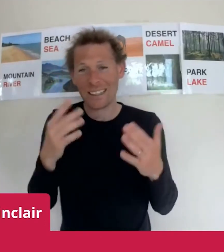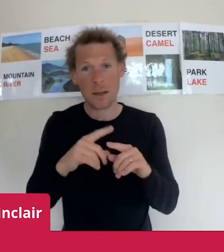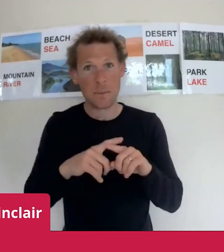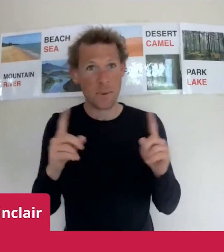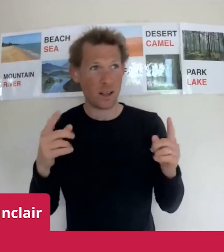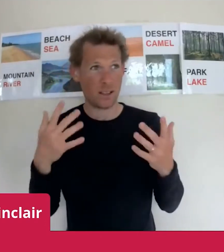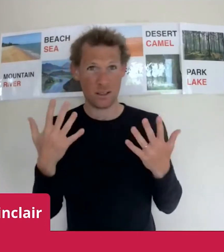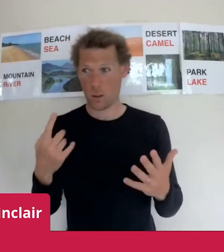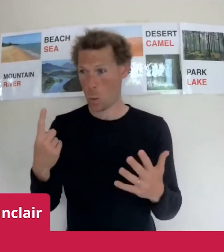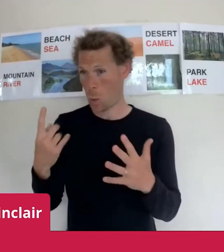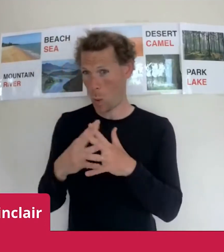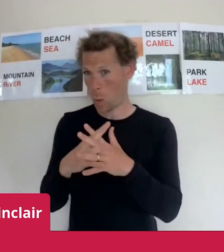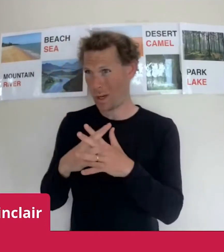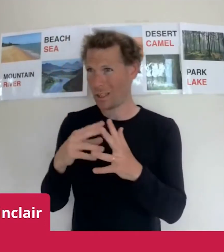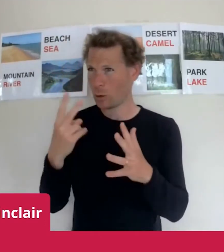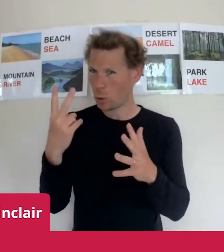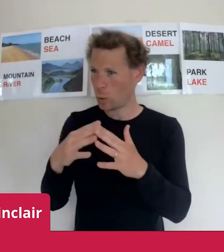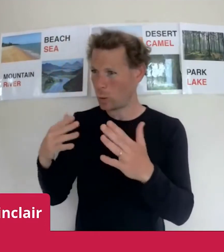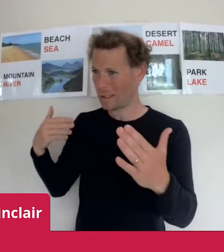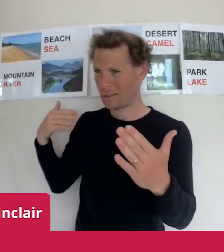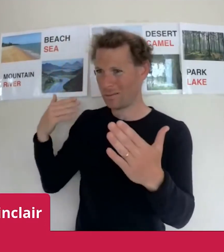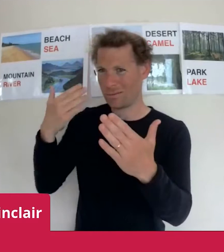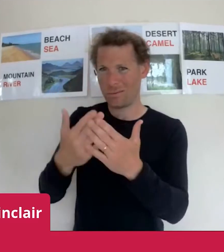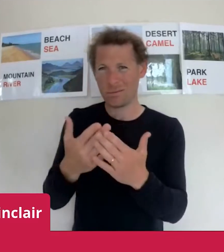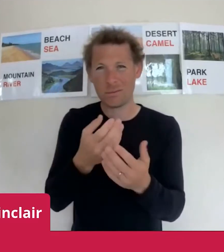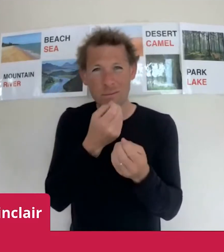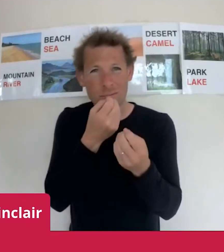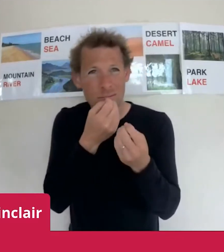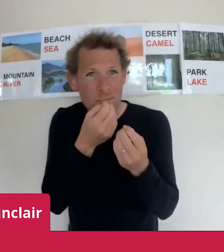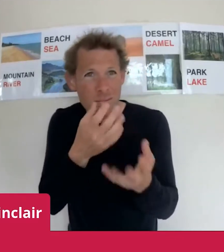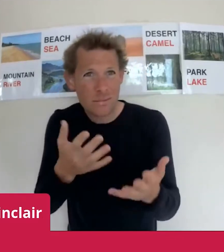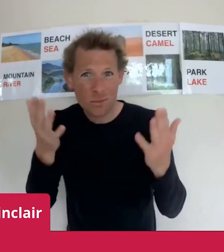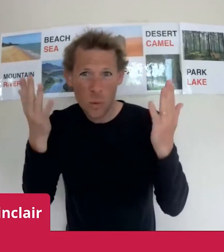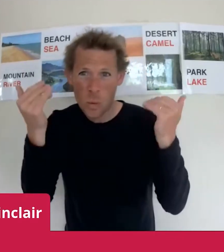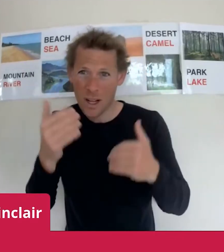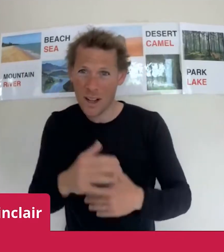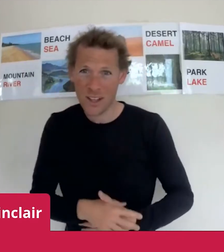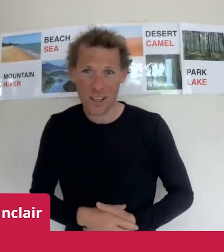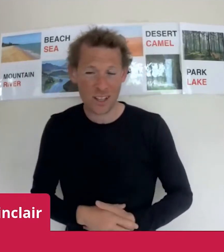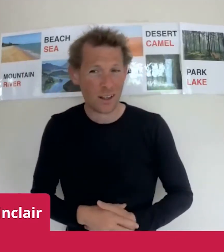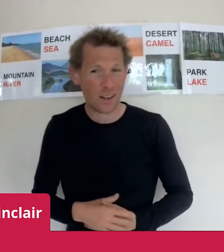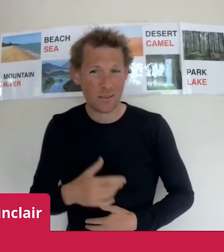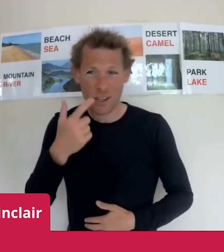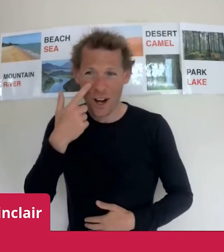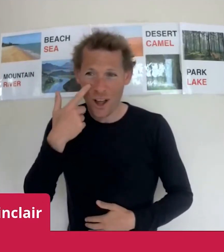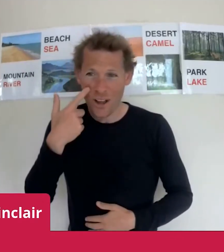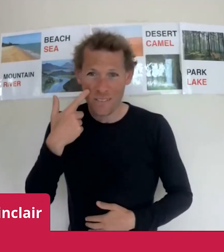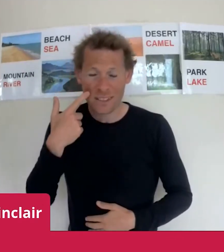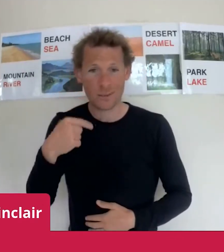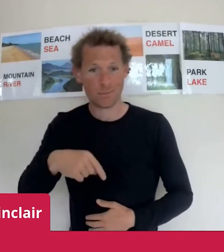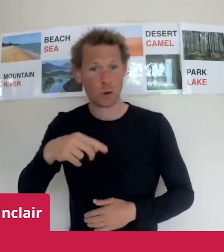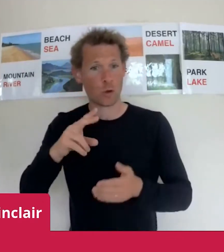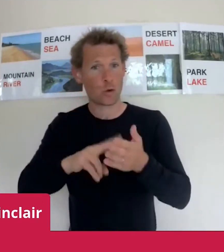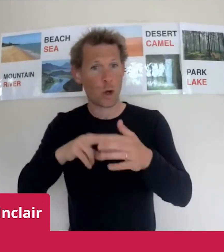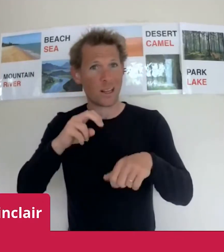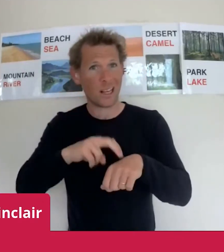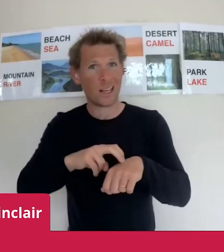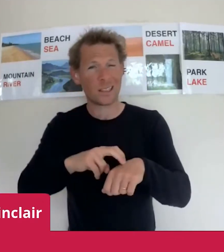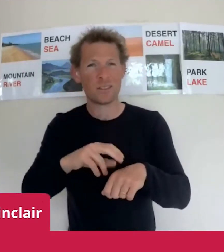one really hot day, even just to come. But the last 2 weeks actually have been beautiful weather. It's lovely. It's been lovely. In